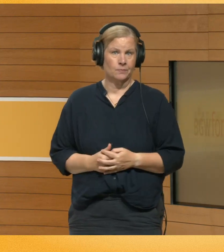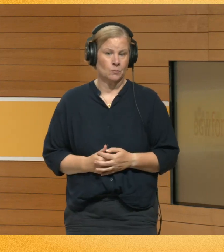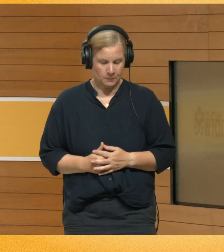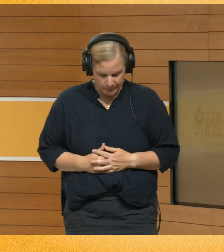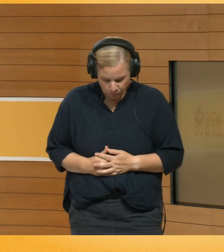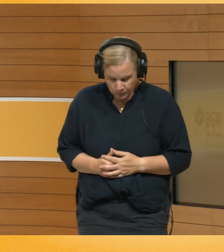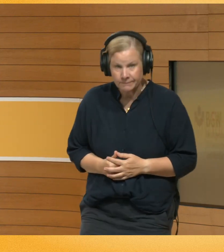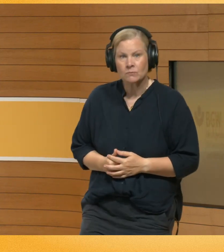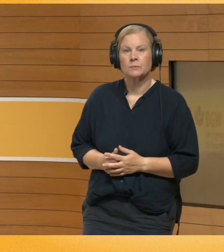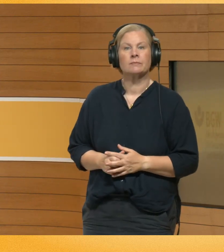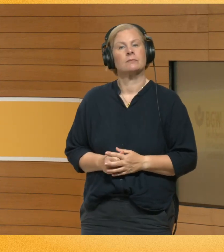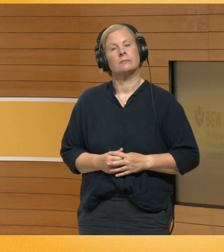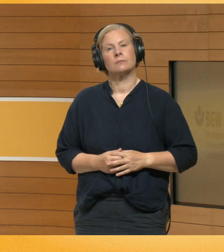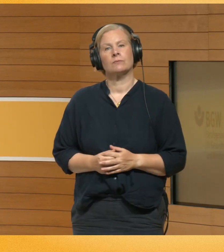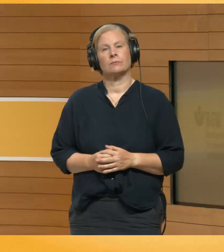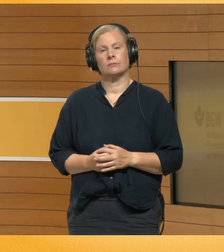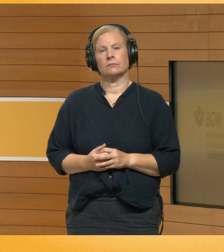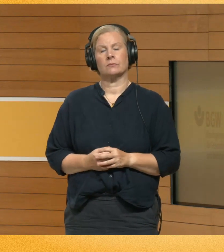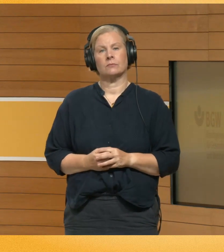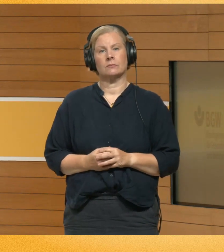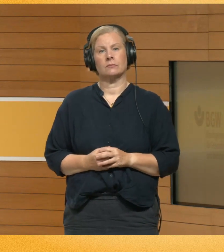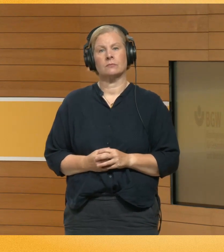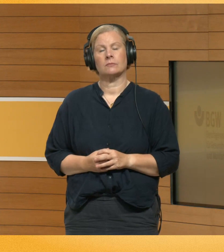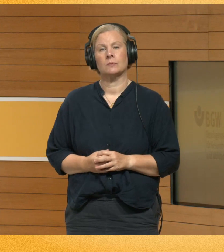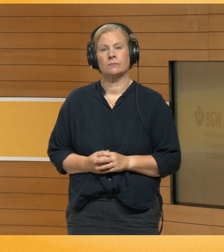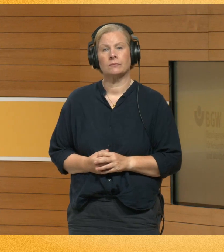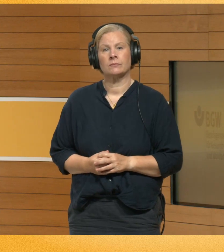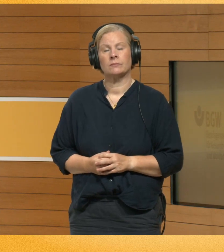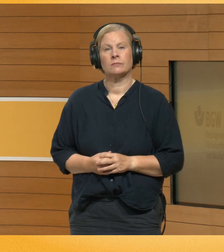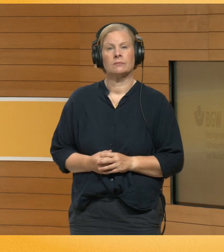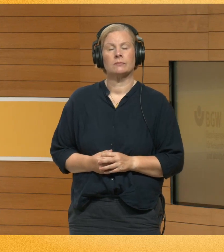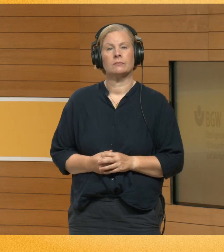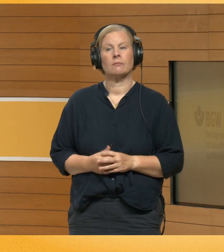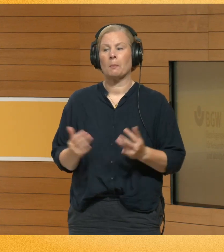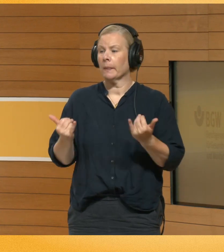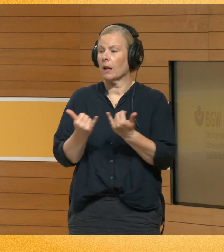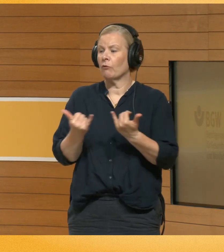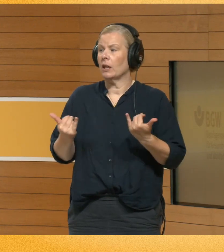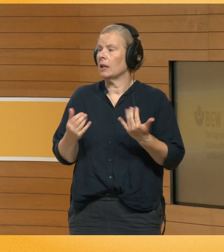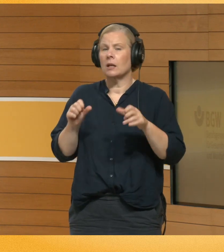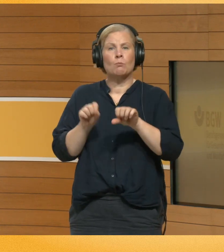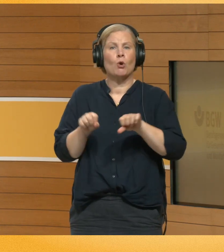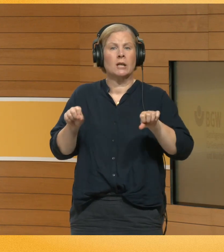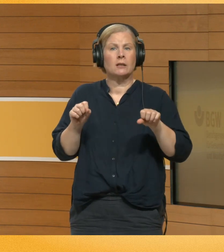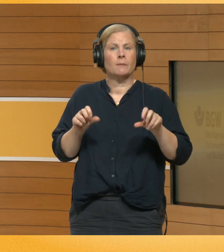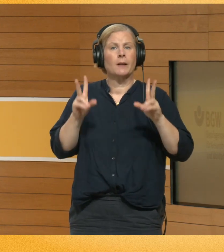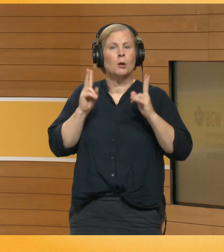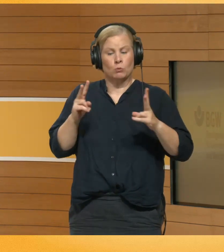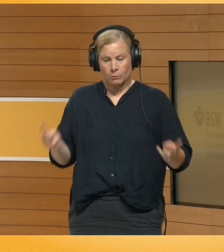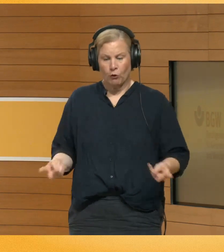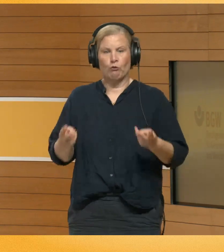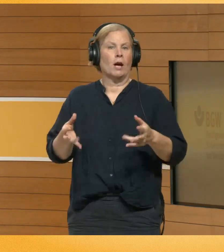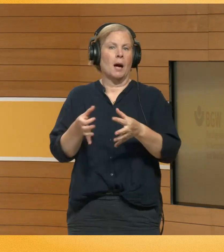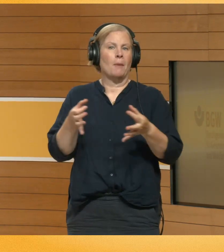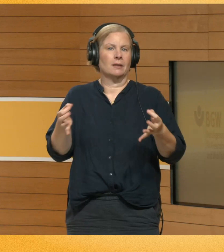So artists who can support dementia care, for example, in care homes. These are all new ways of thinking. The